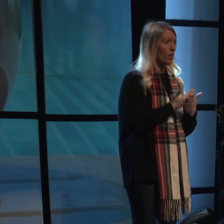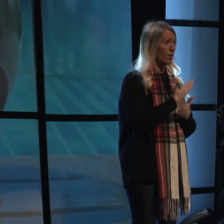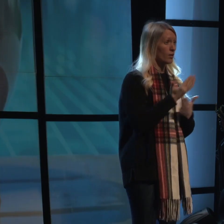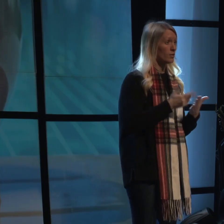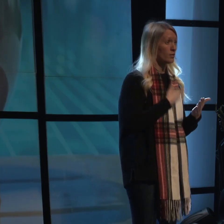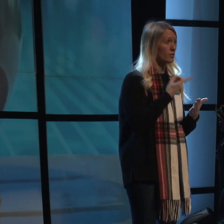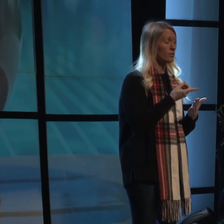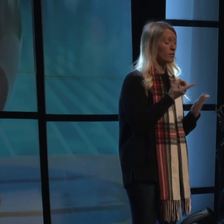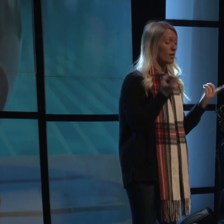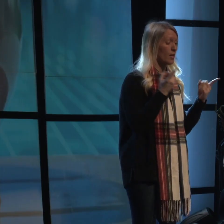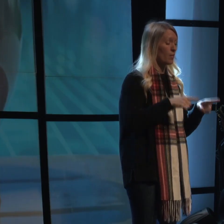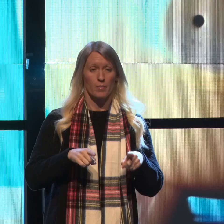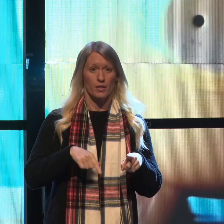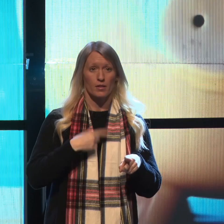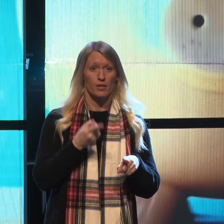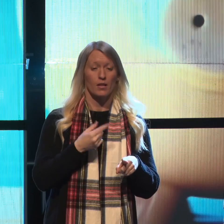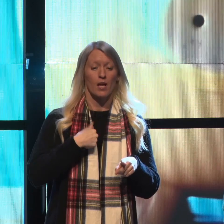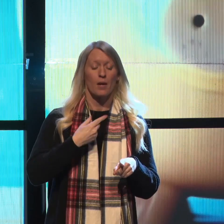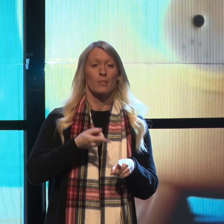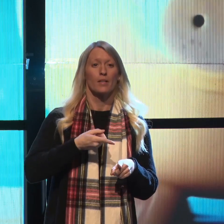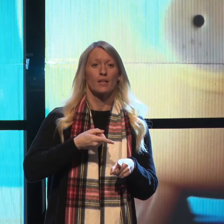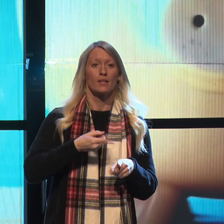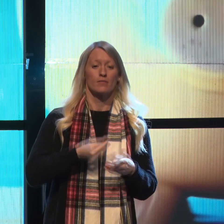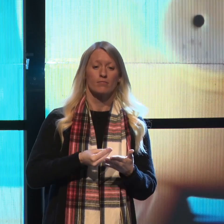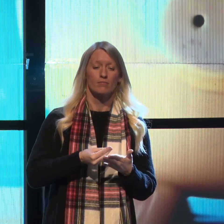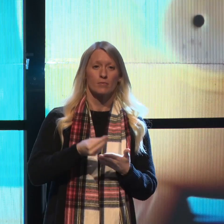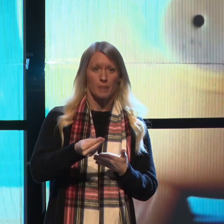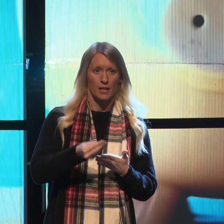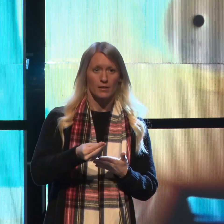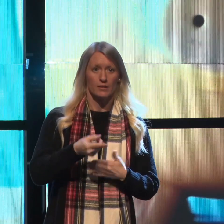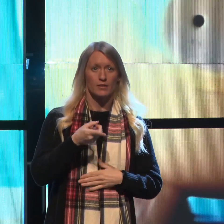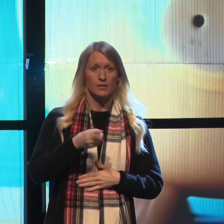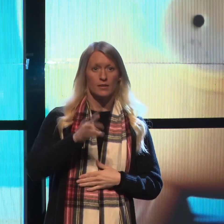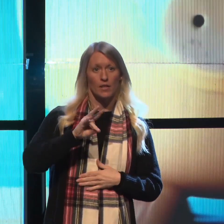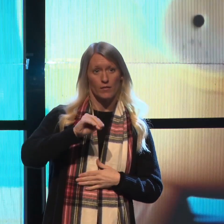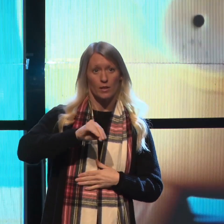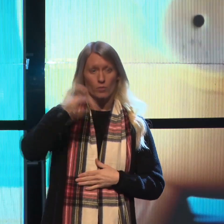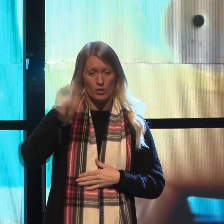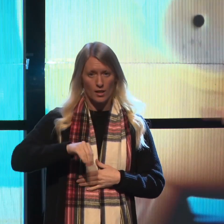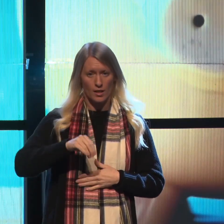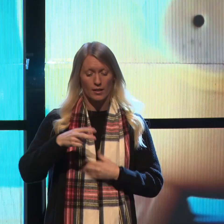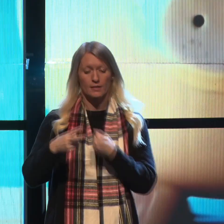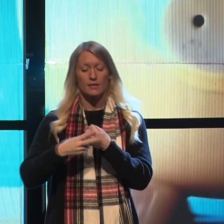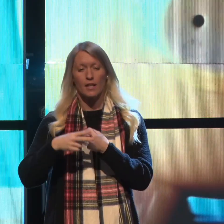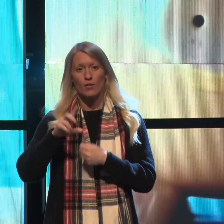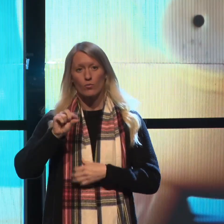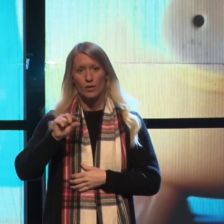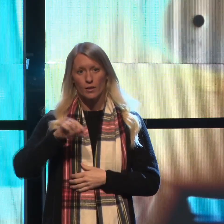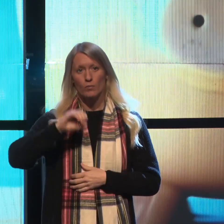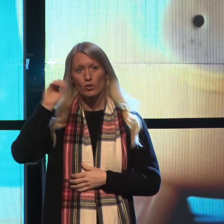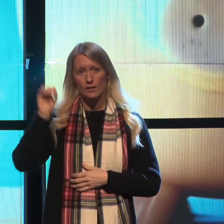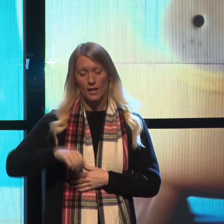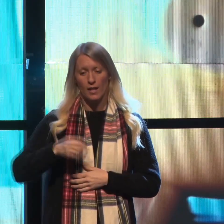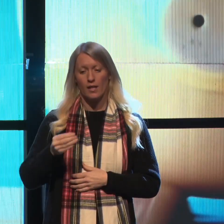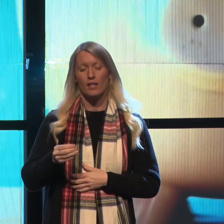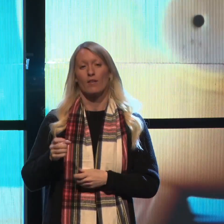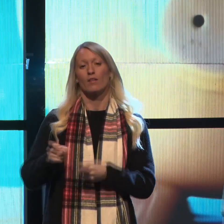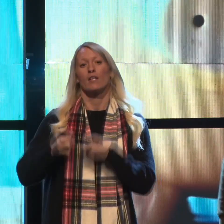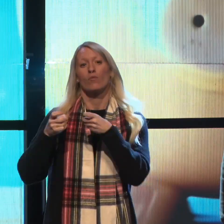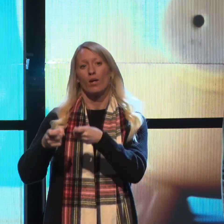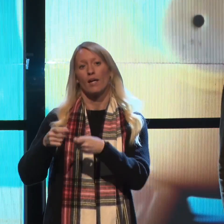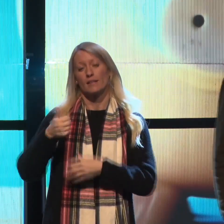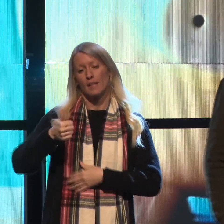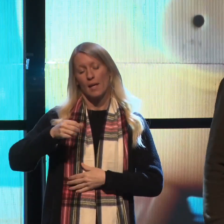spend 70%. That's my goal. Spend 70%, save 20%, I'm going to give away 10%. And I'm not saying give